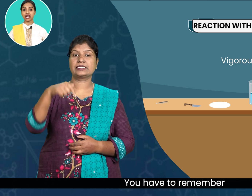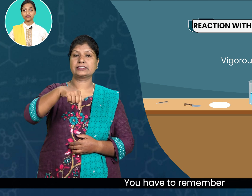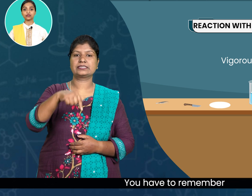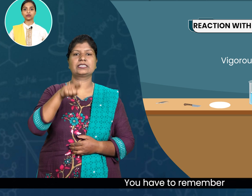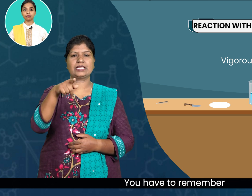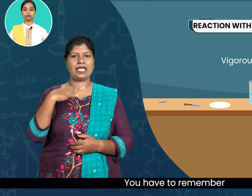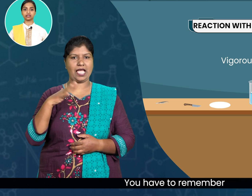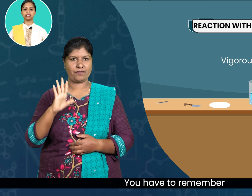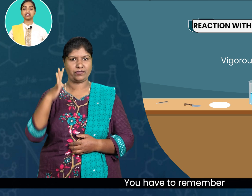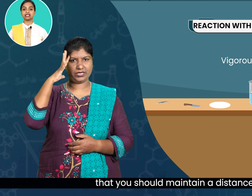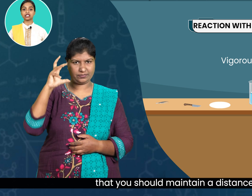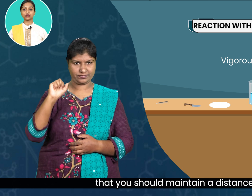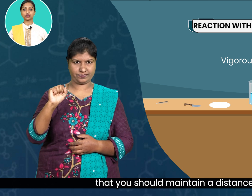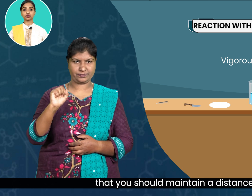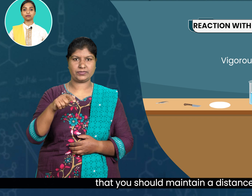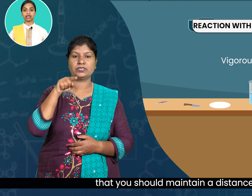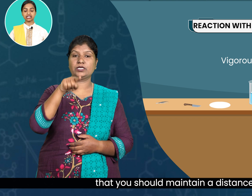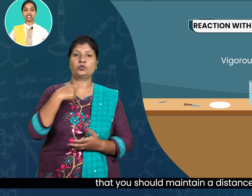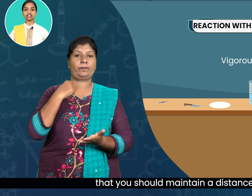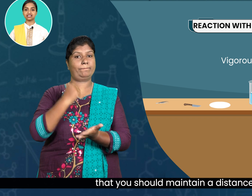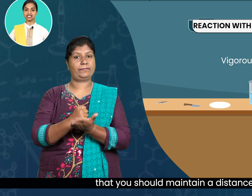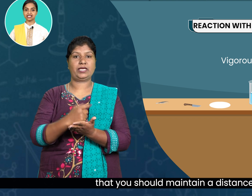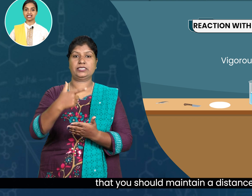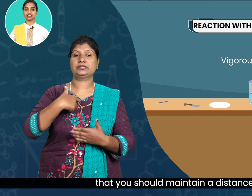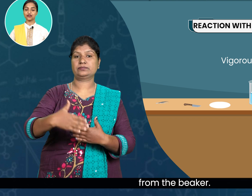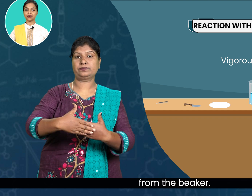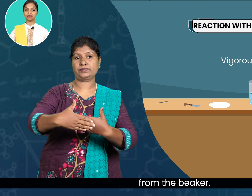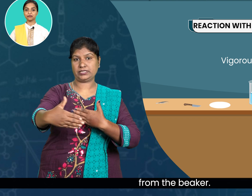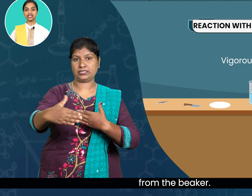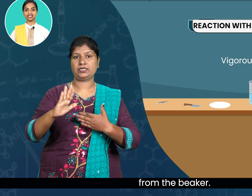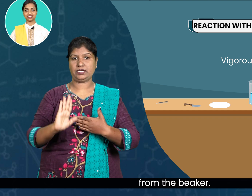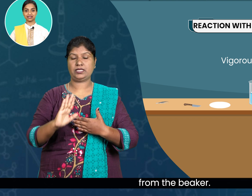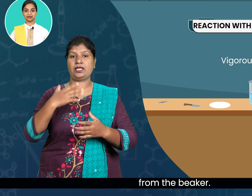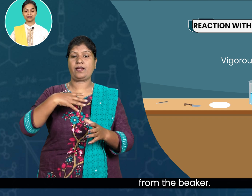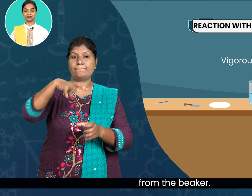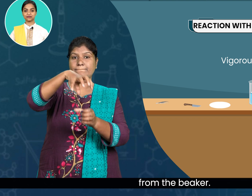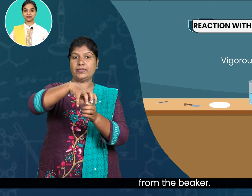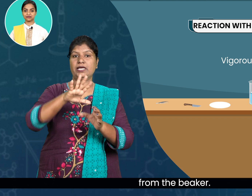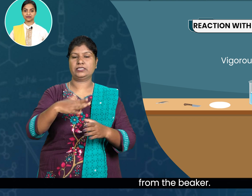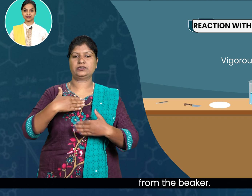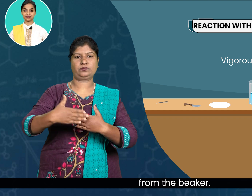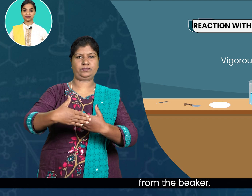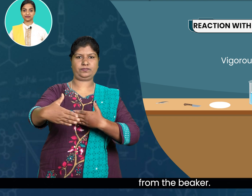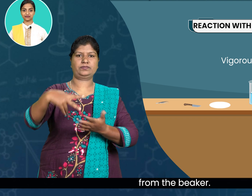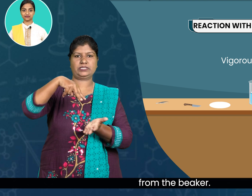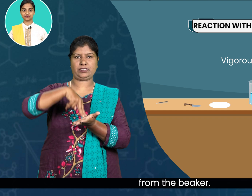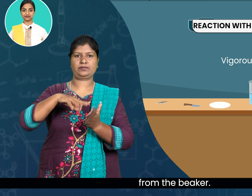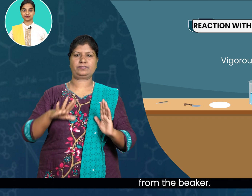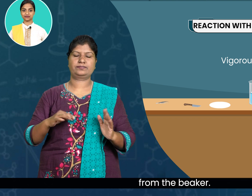Here you have to remember that you should maintain a distance from the beaker.